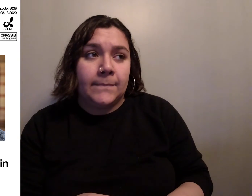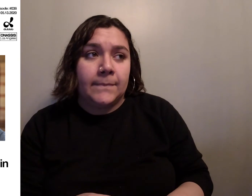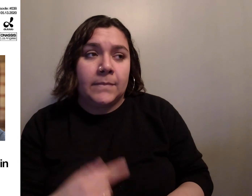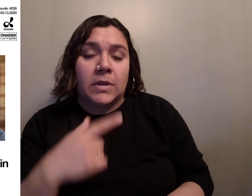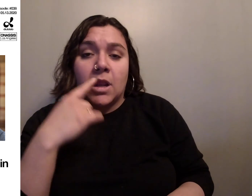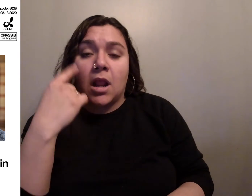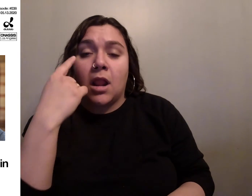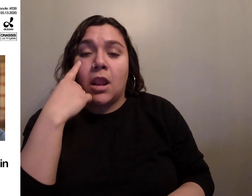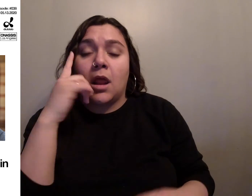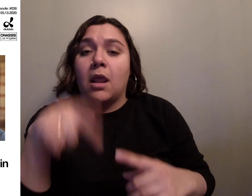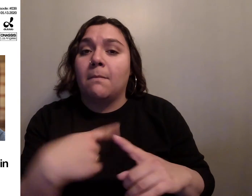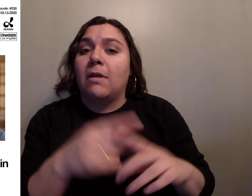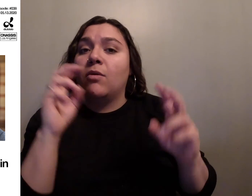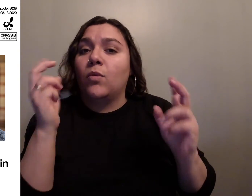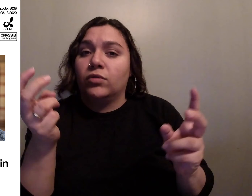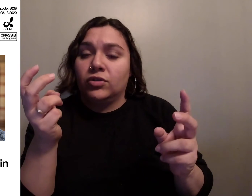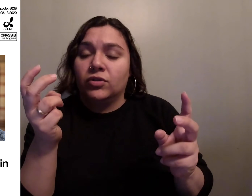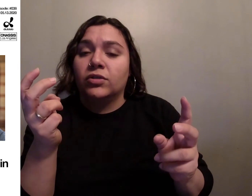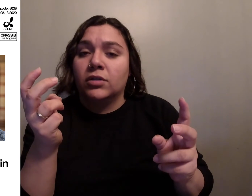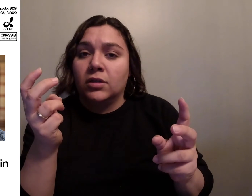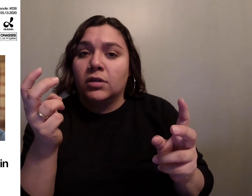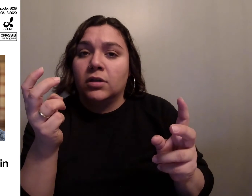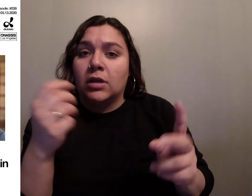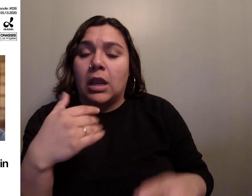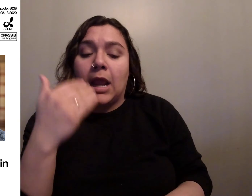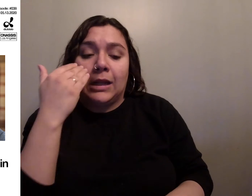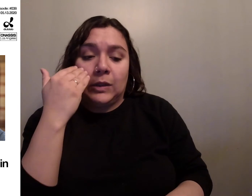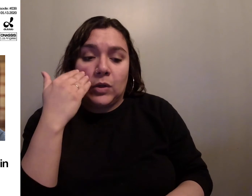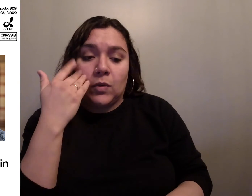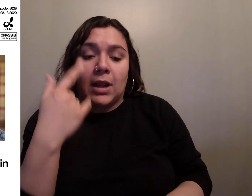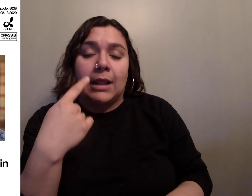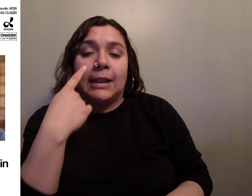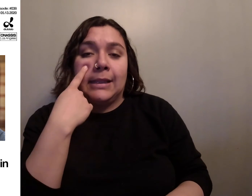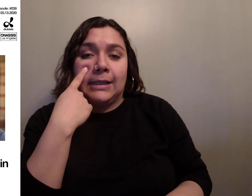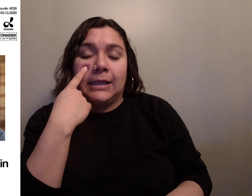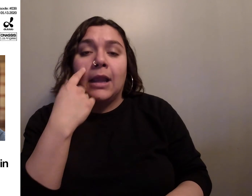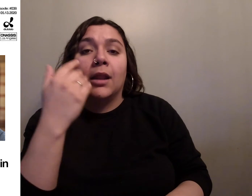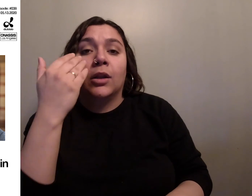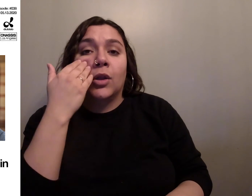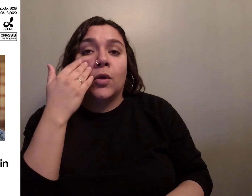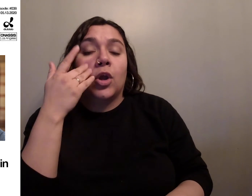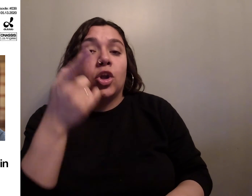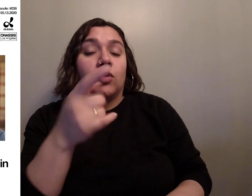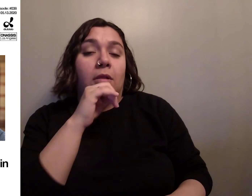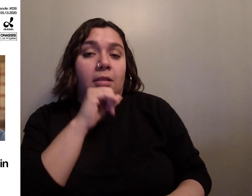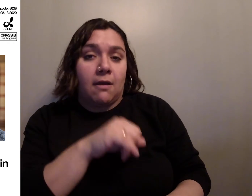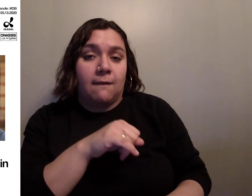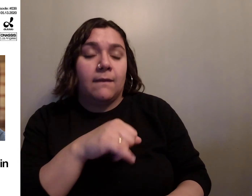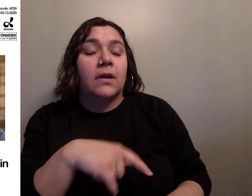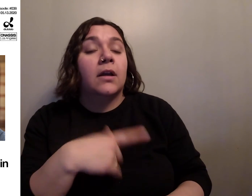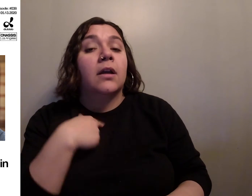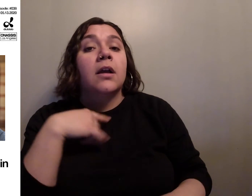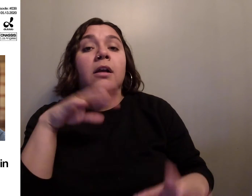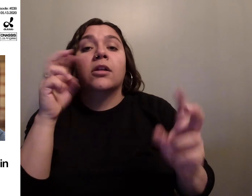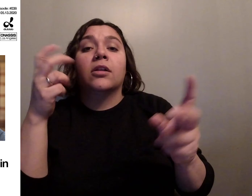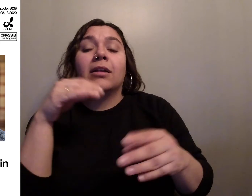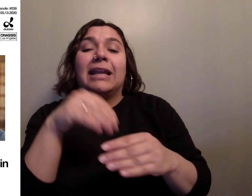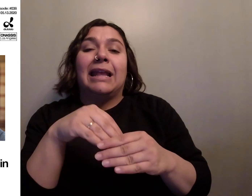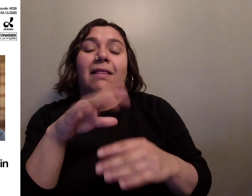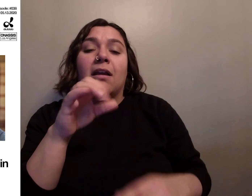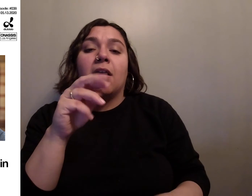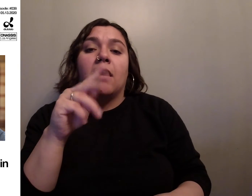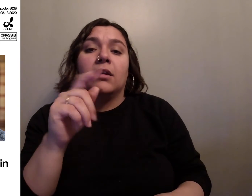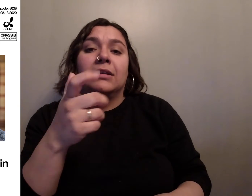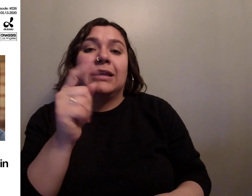we miss you. And I came across a quotation that I know, or I think I know,